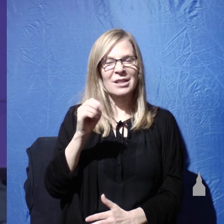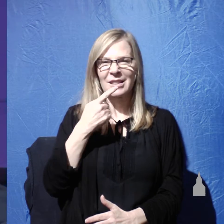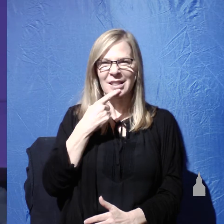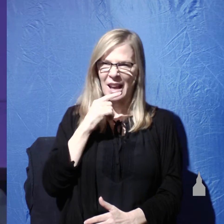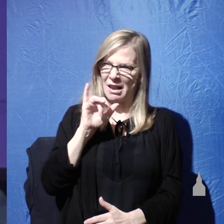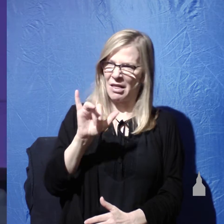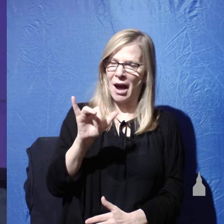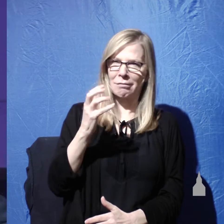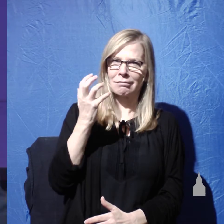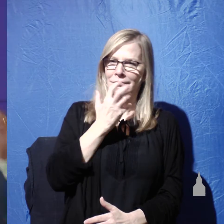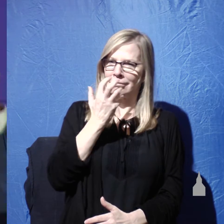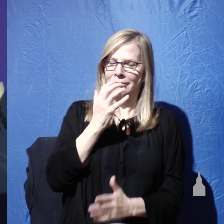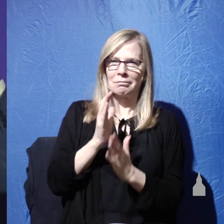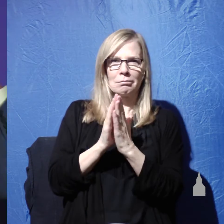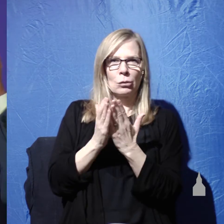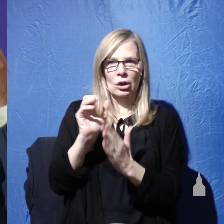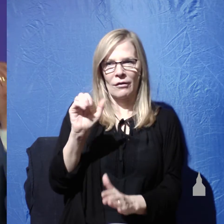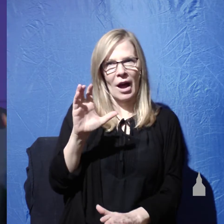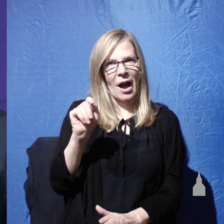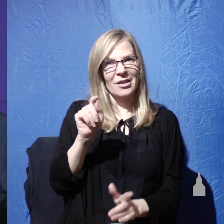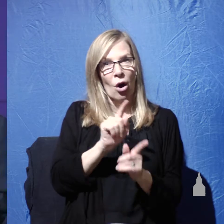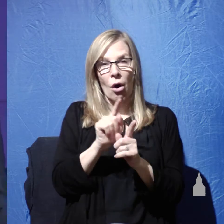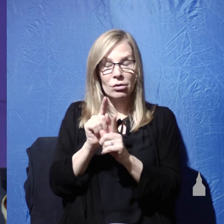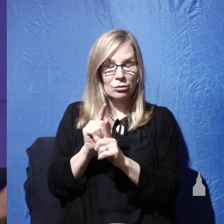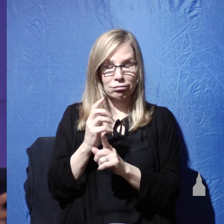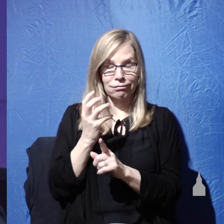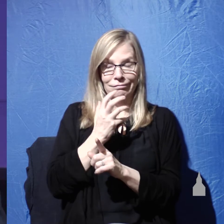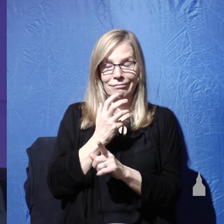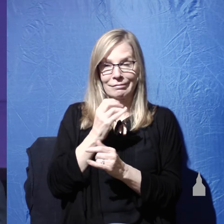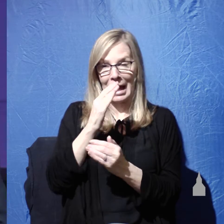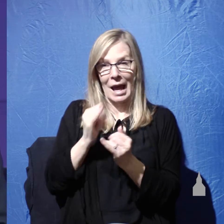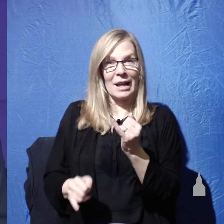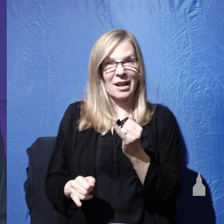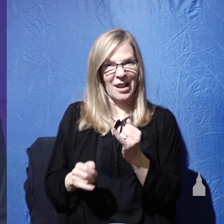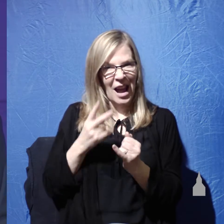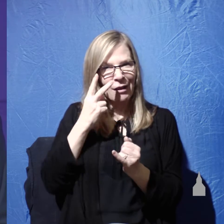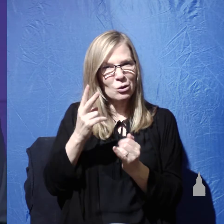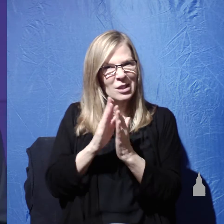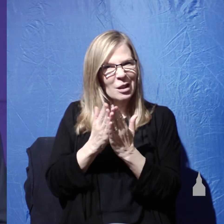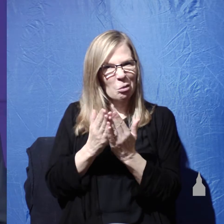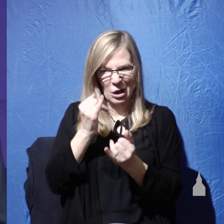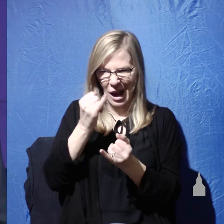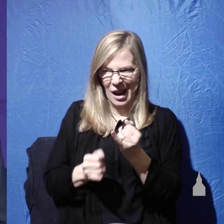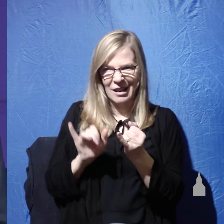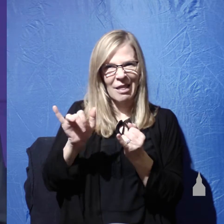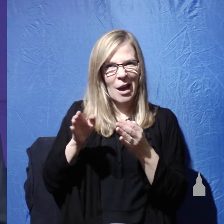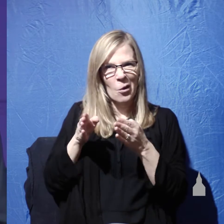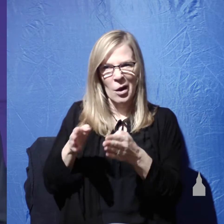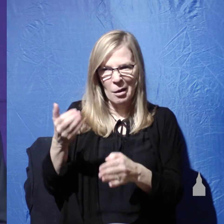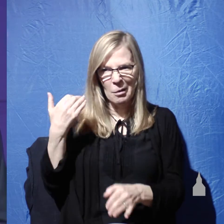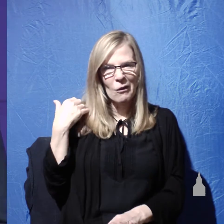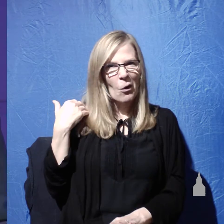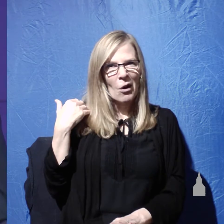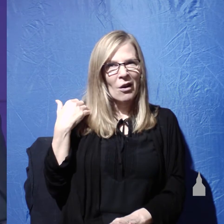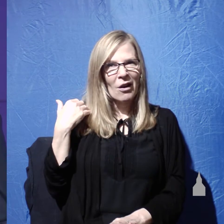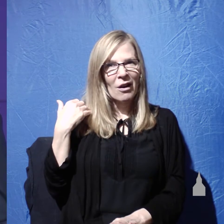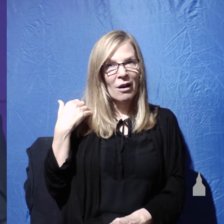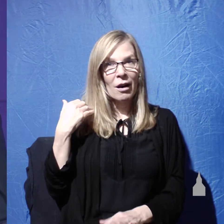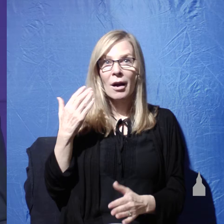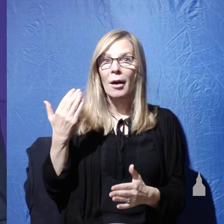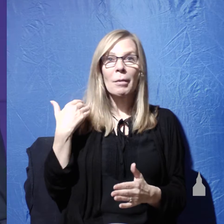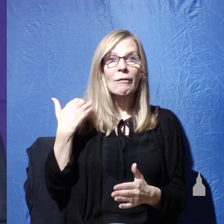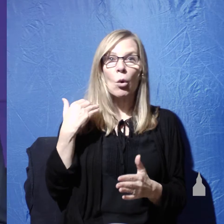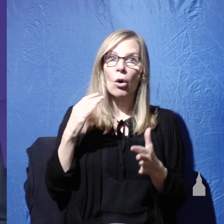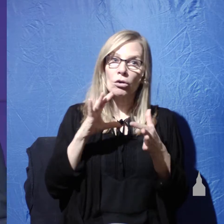He said, "This remarkable book of Acts has also a remarkable ending. Have you ever come across a book that ended as this book does? It's been concerned